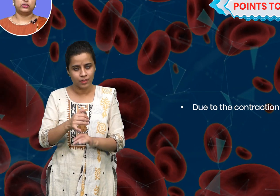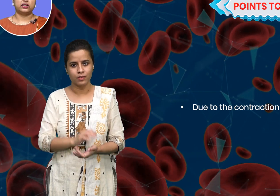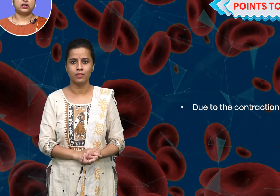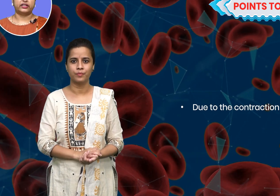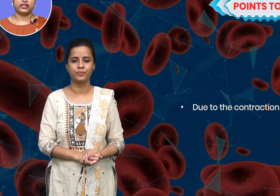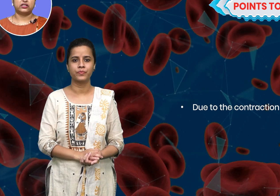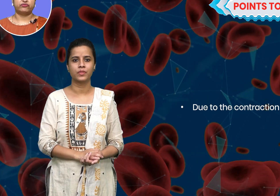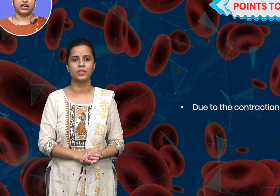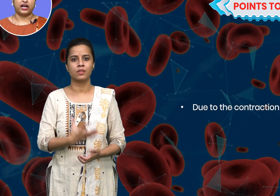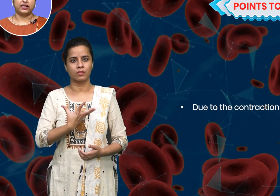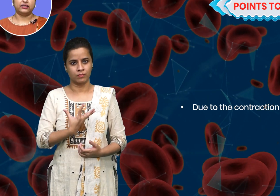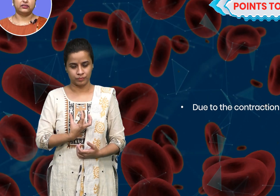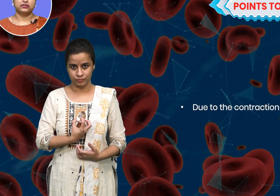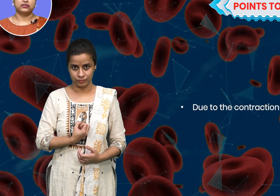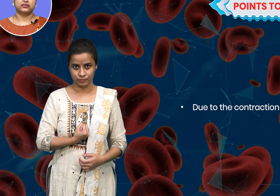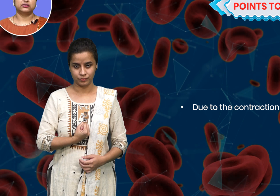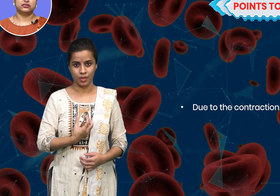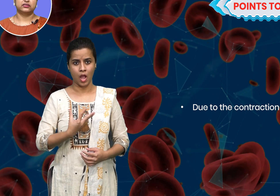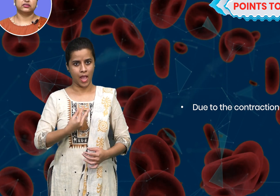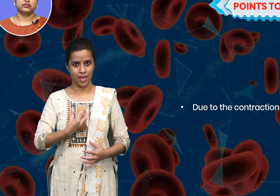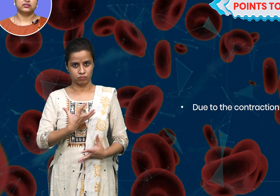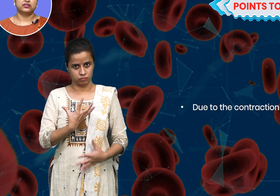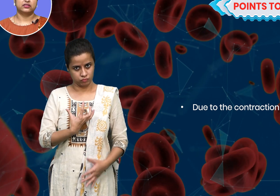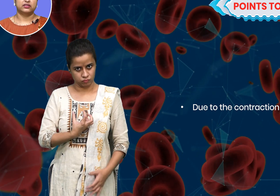due to the contraction of the heart,